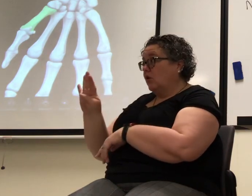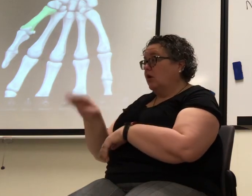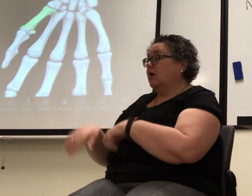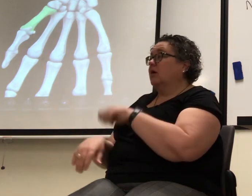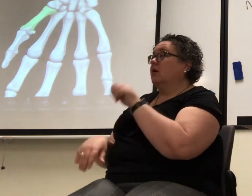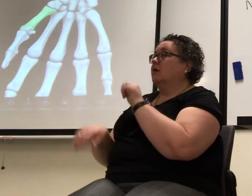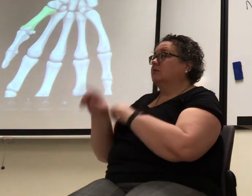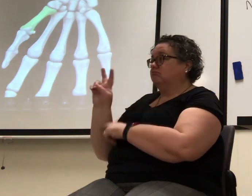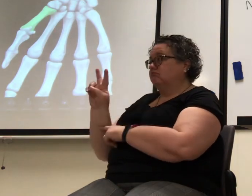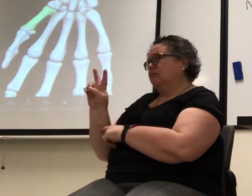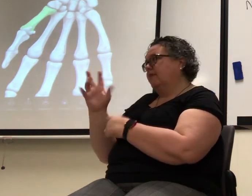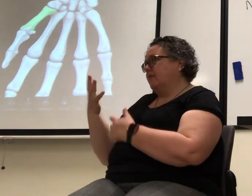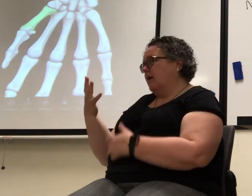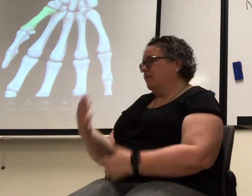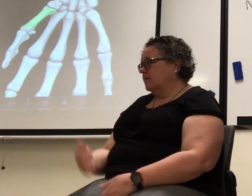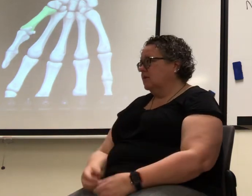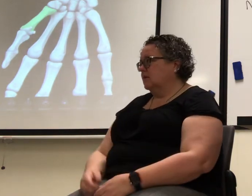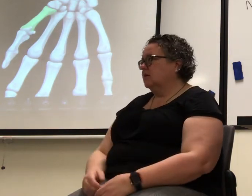5.